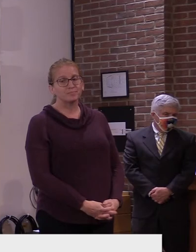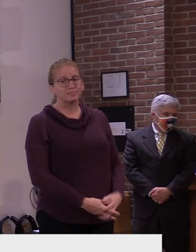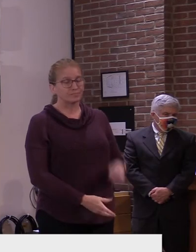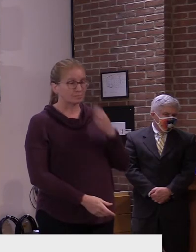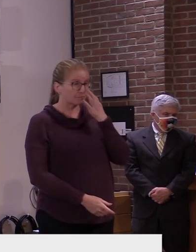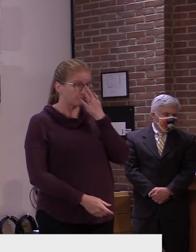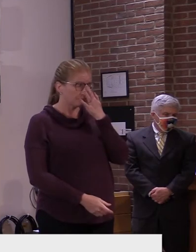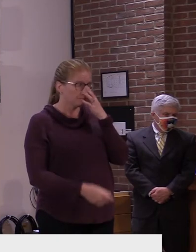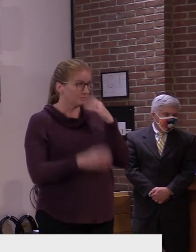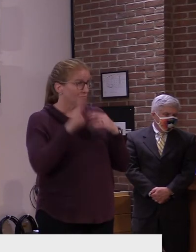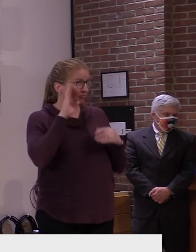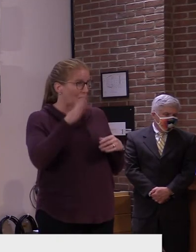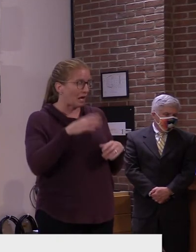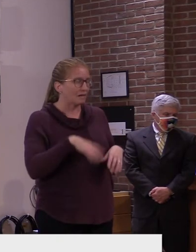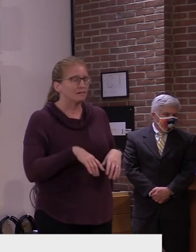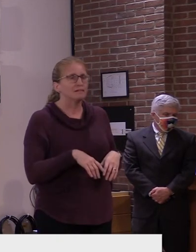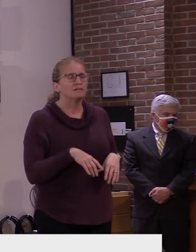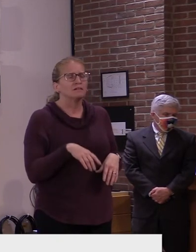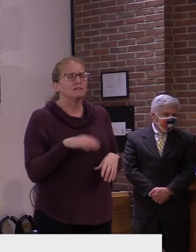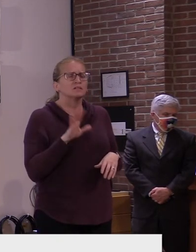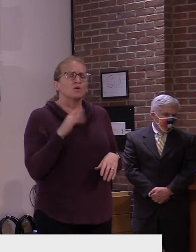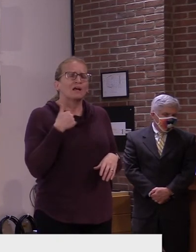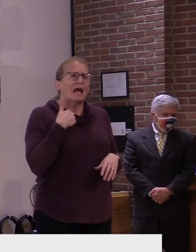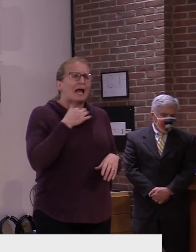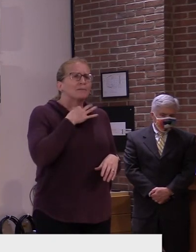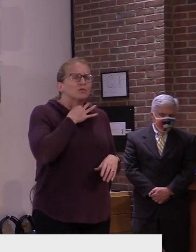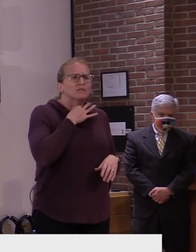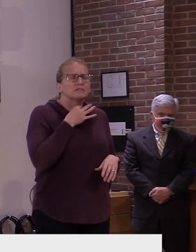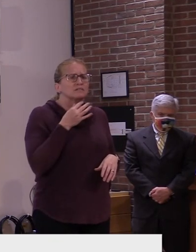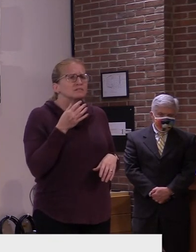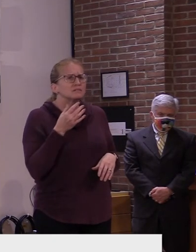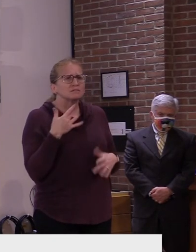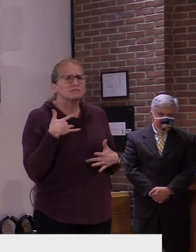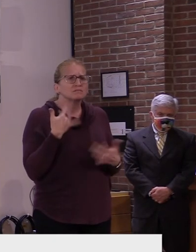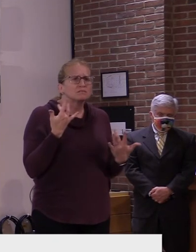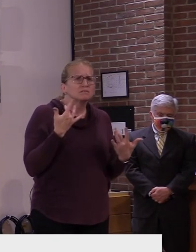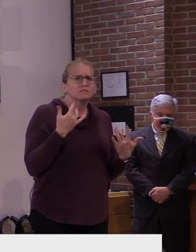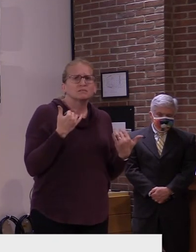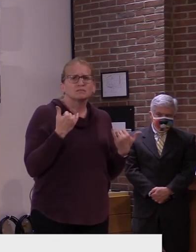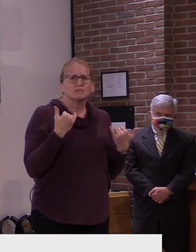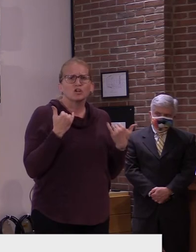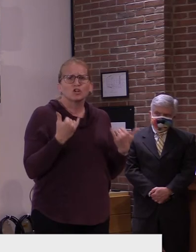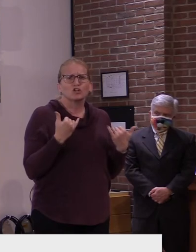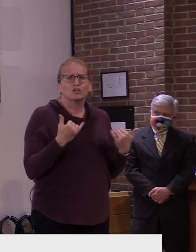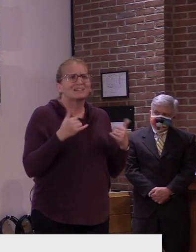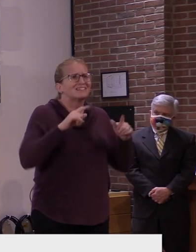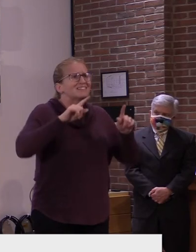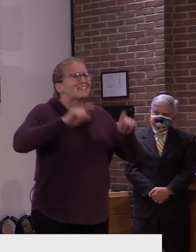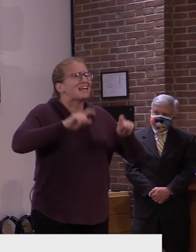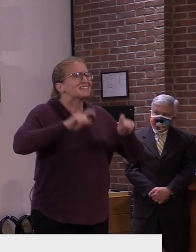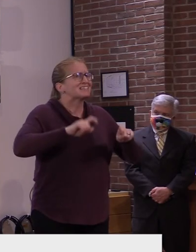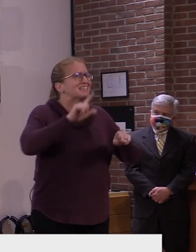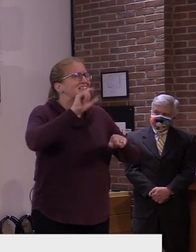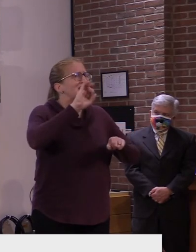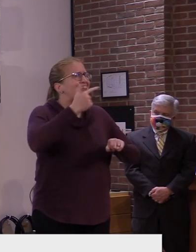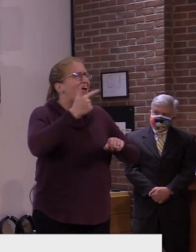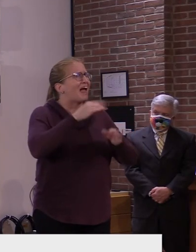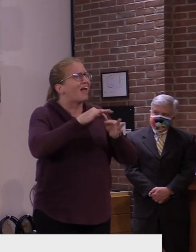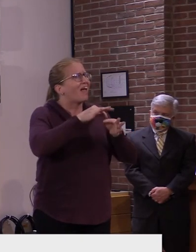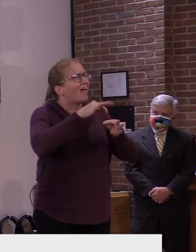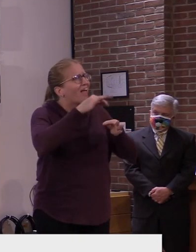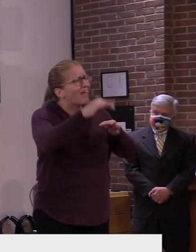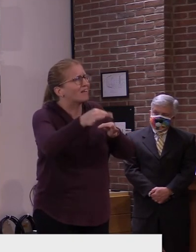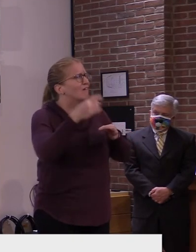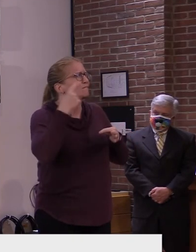Hi, thanks. So I am curious, can we get an update on the current testing lag time at UVMMC due to the